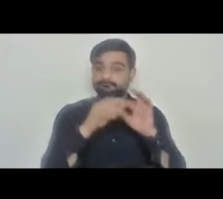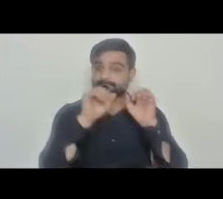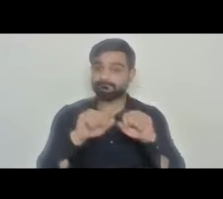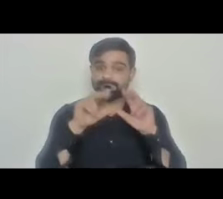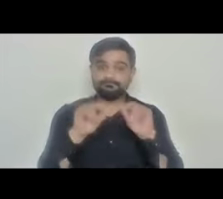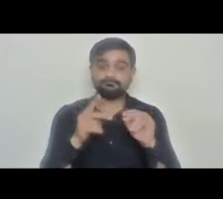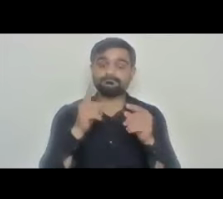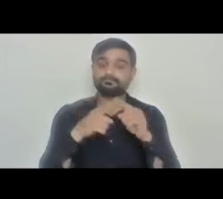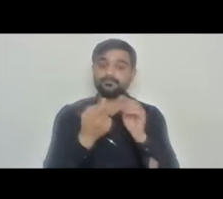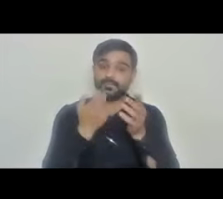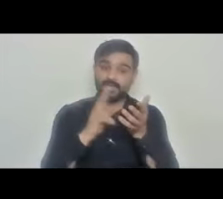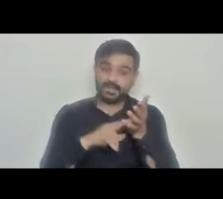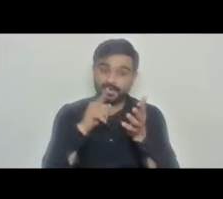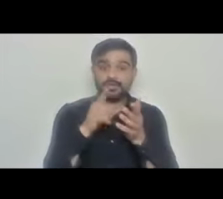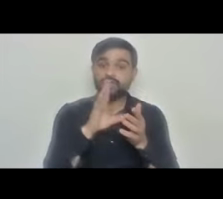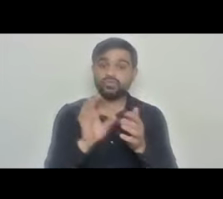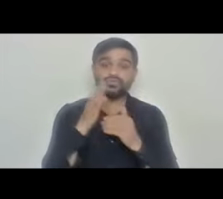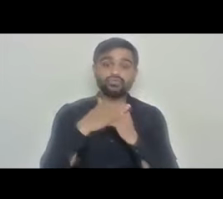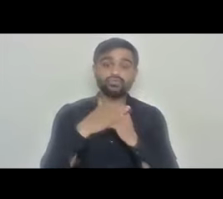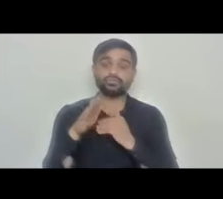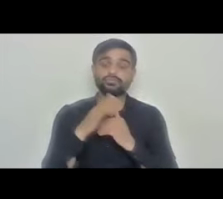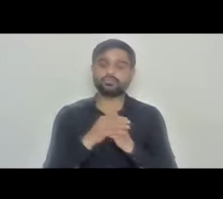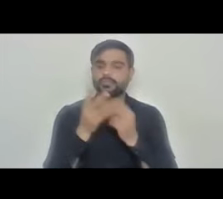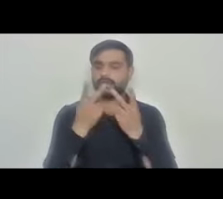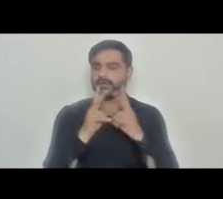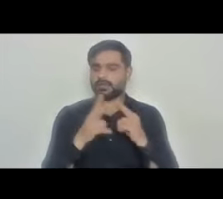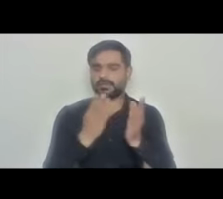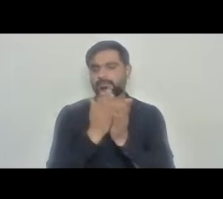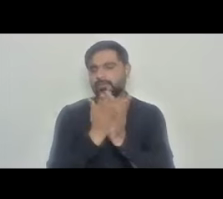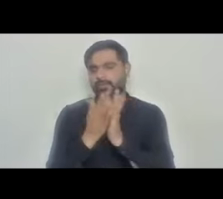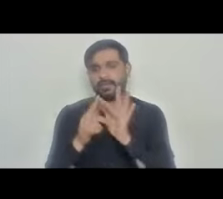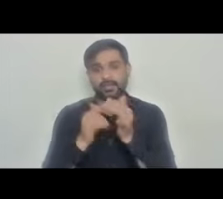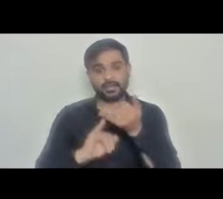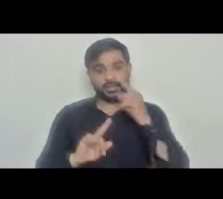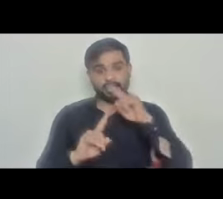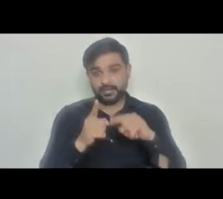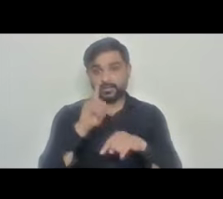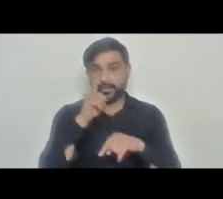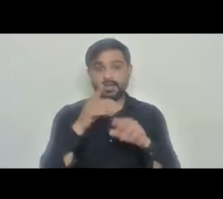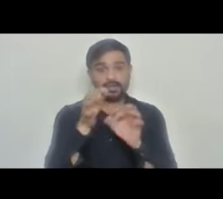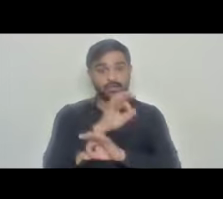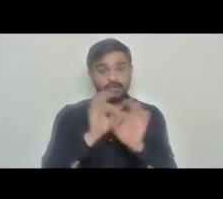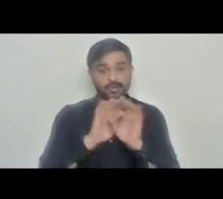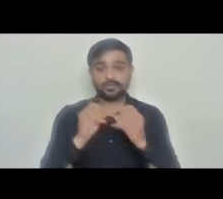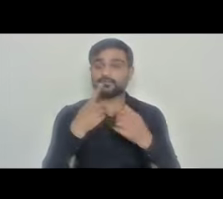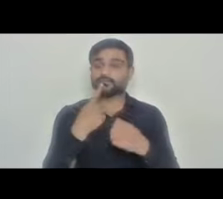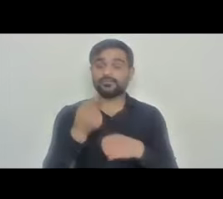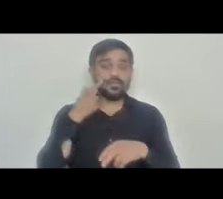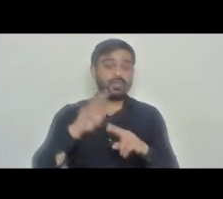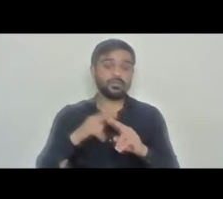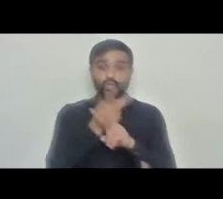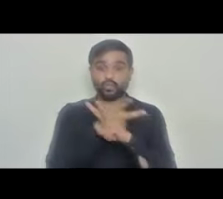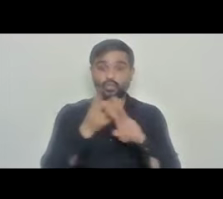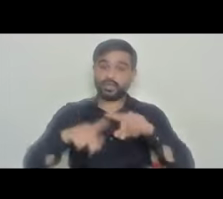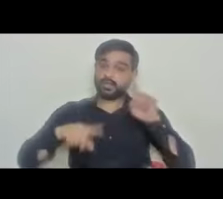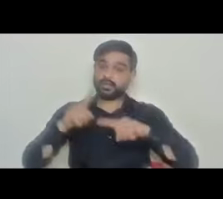So statistical tests can actually, there are different types of tests. So one set of tests will tell you if the variables,